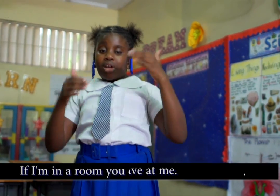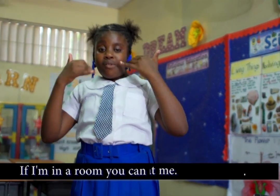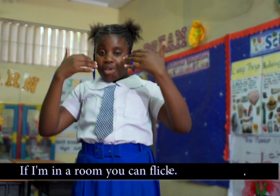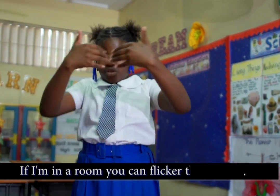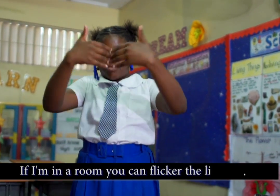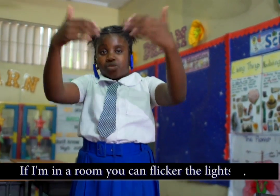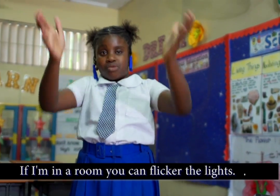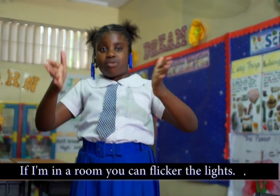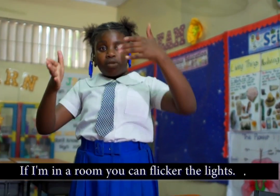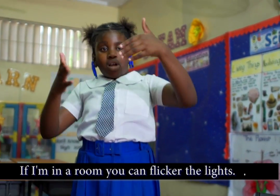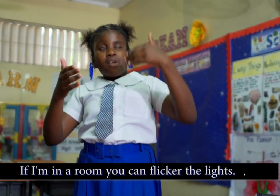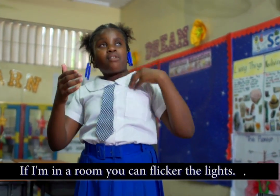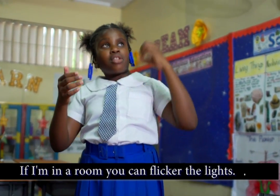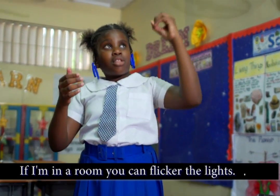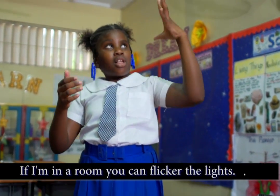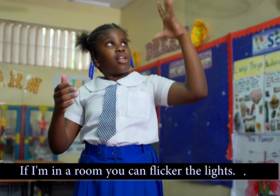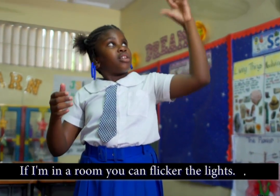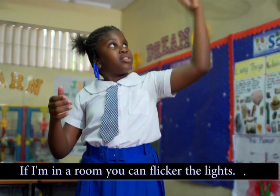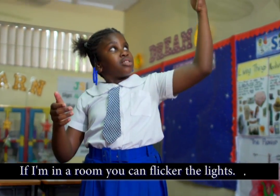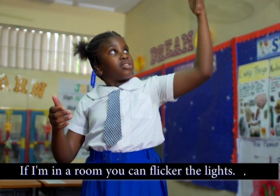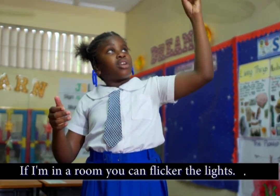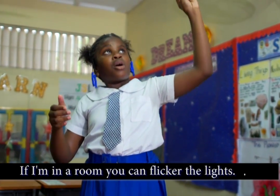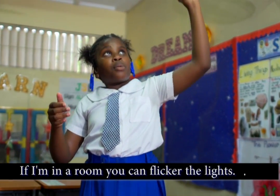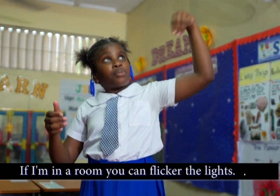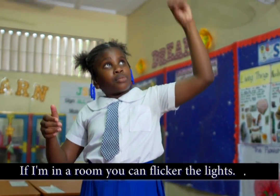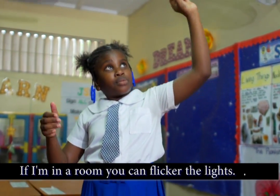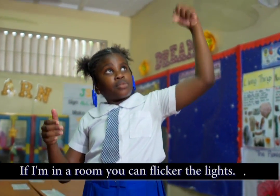a room, you can flicker the lights.